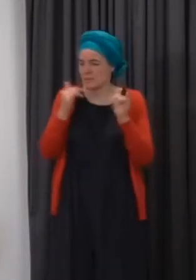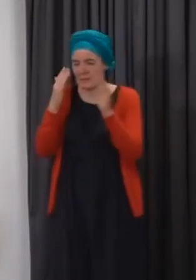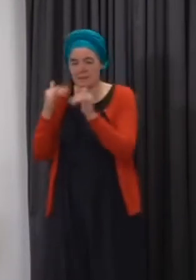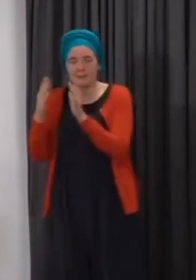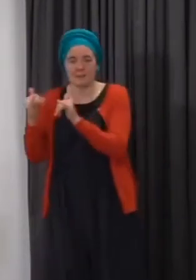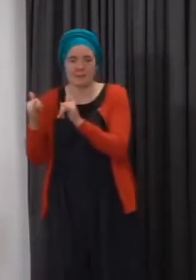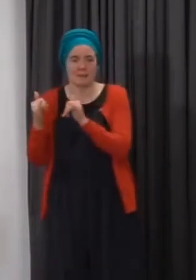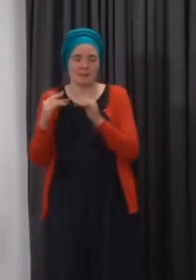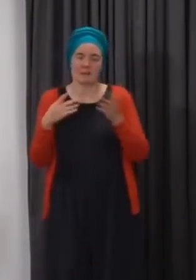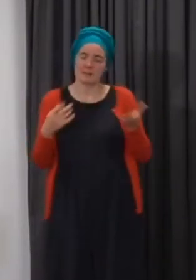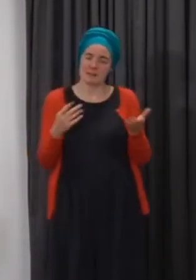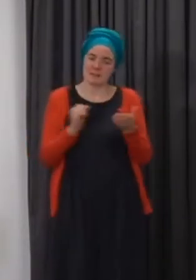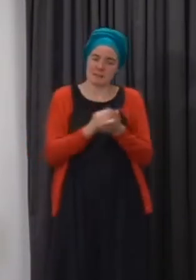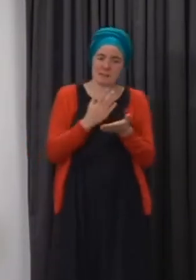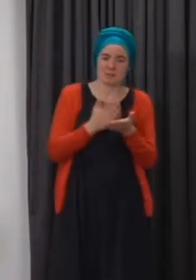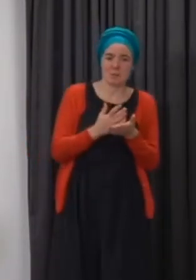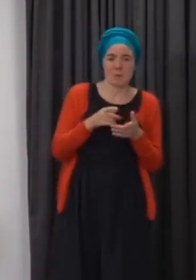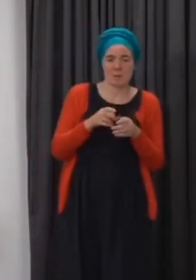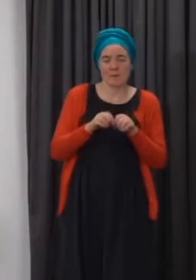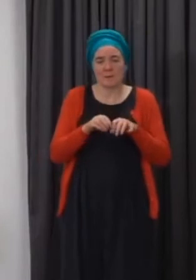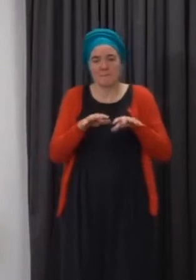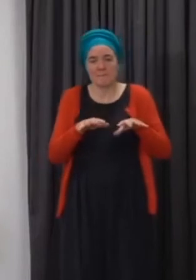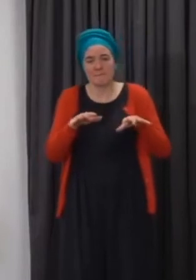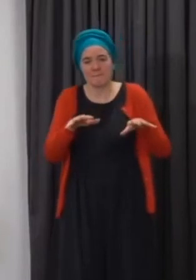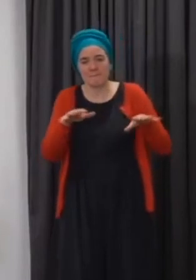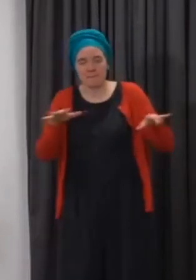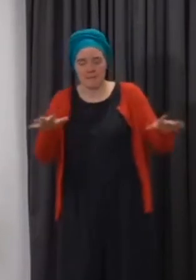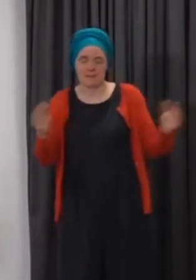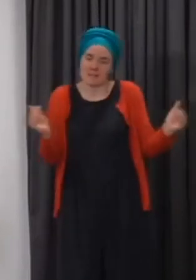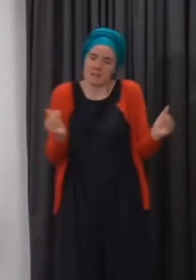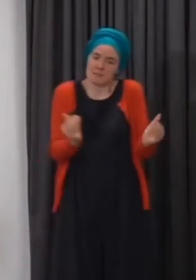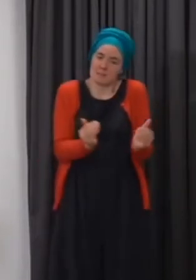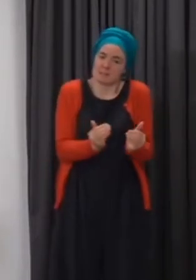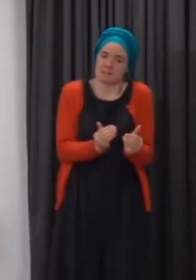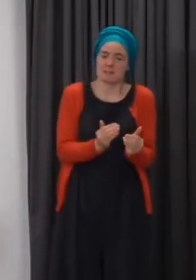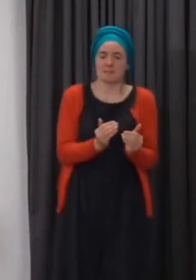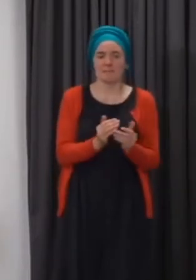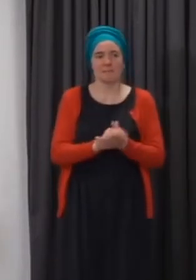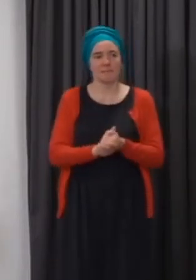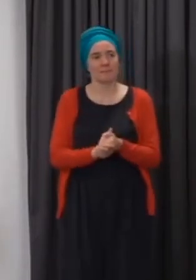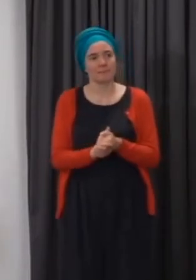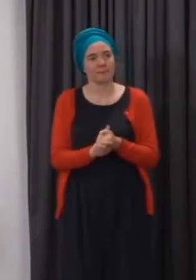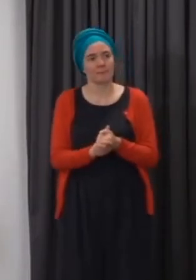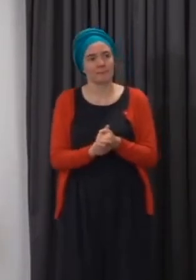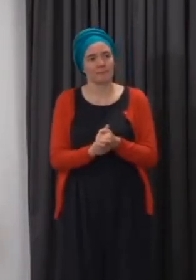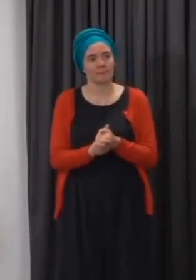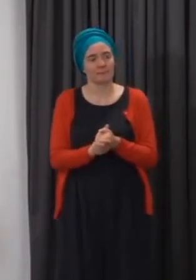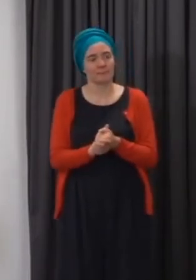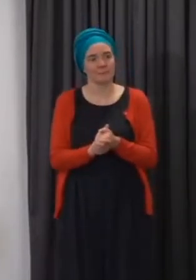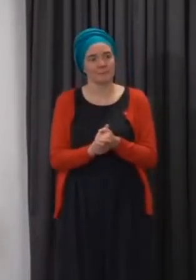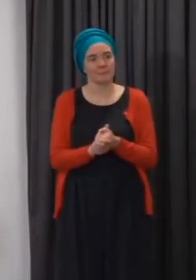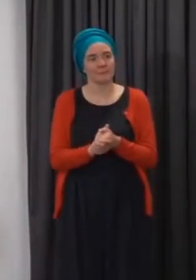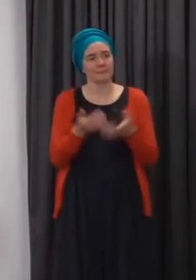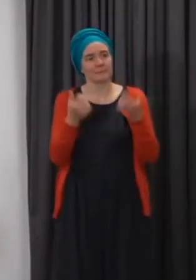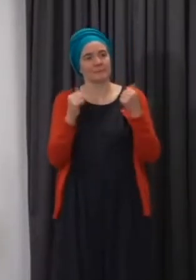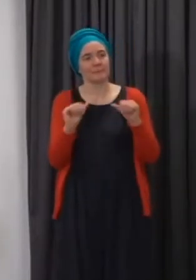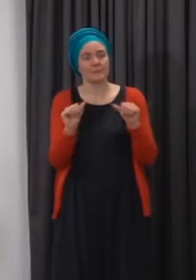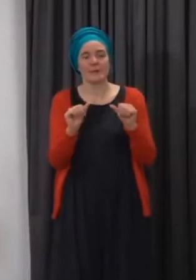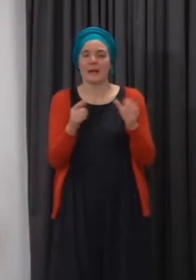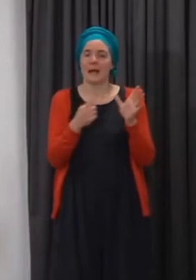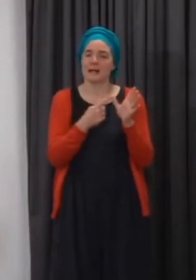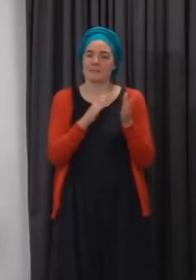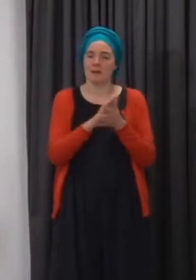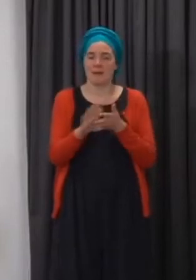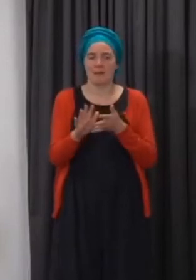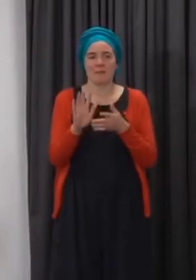and that the pressure on NHS services both are limited as much as possible. Okay, thank you, Mark. I'm just going to move to Adam Hale